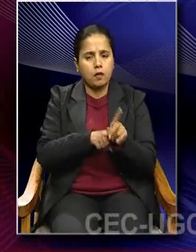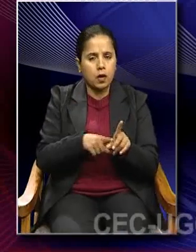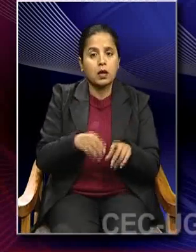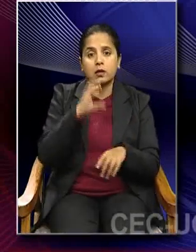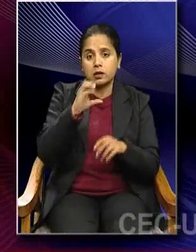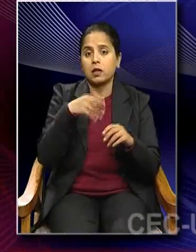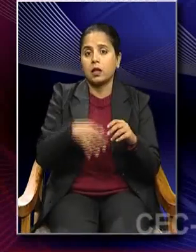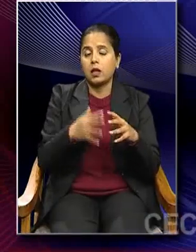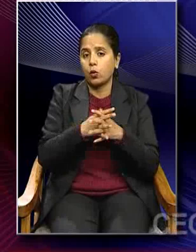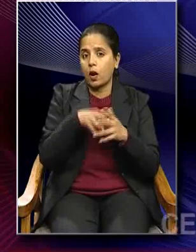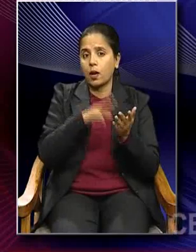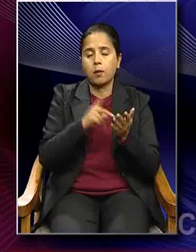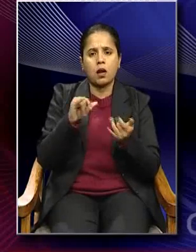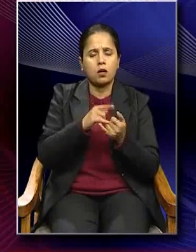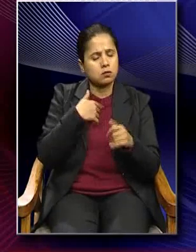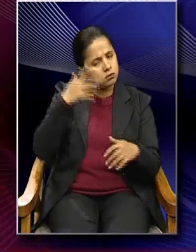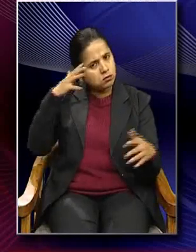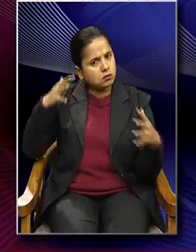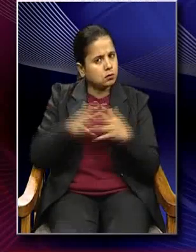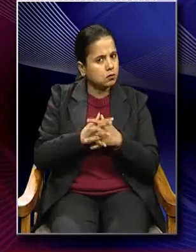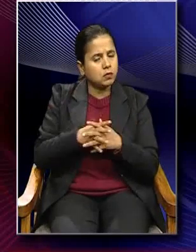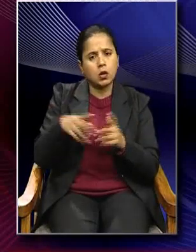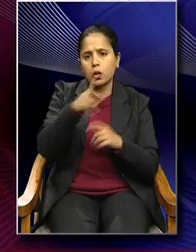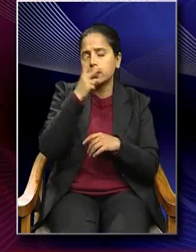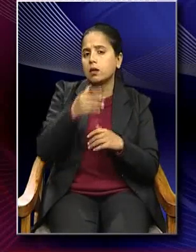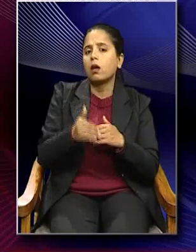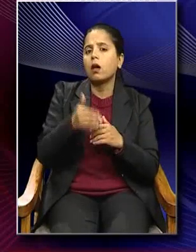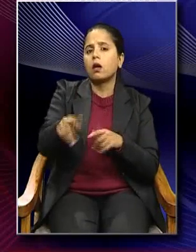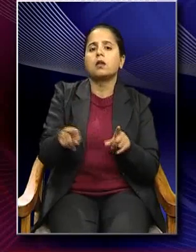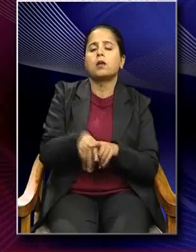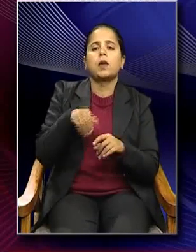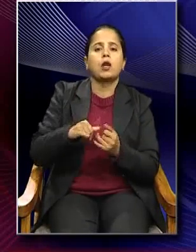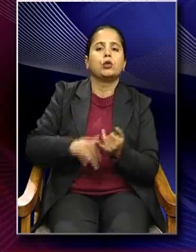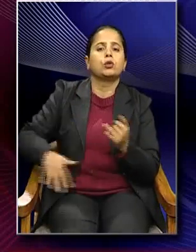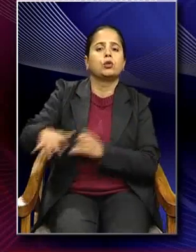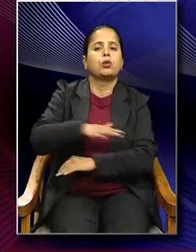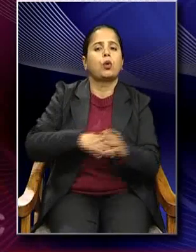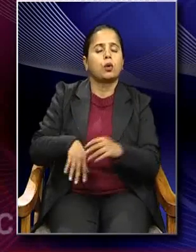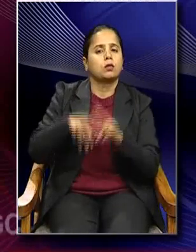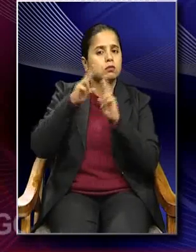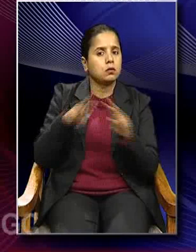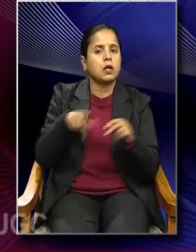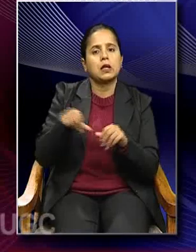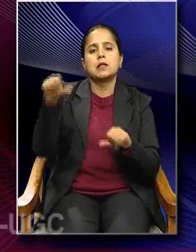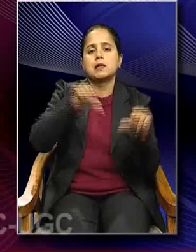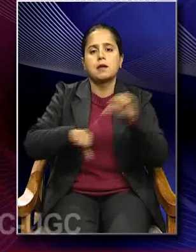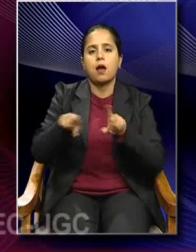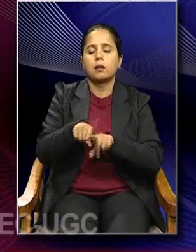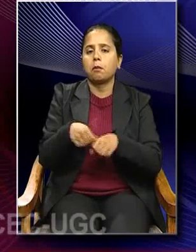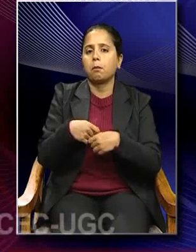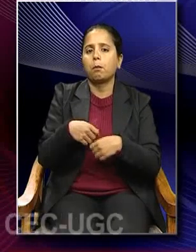Mills was disturbed by the way in which sociology as a science was